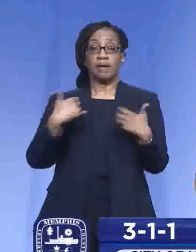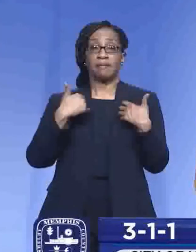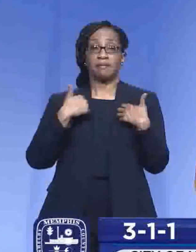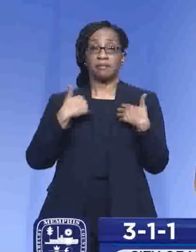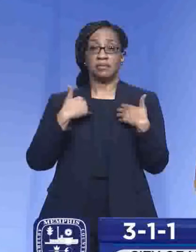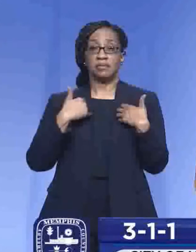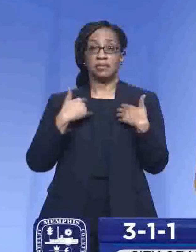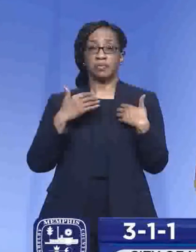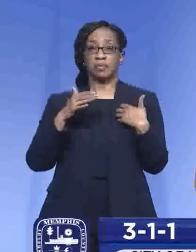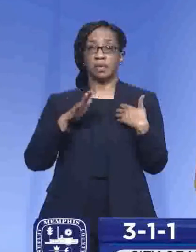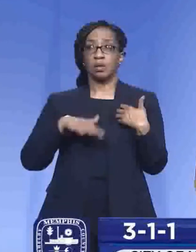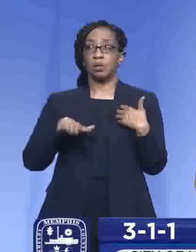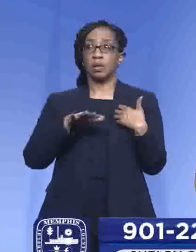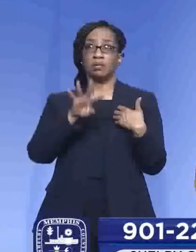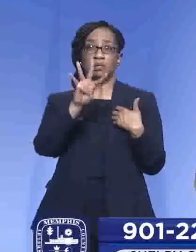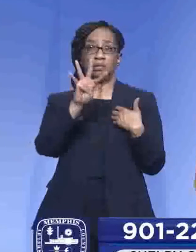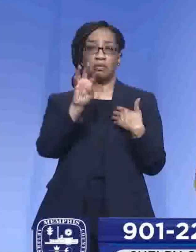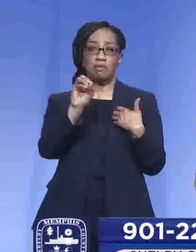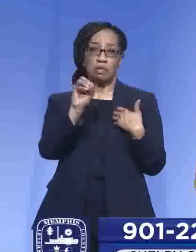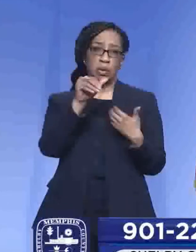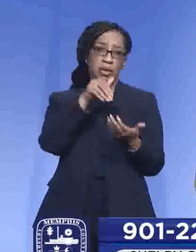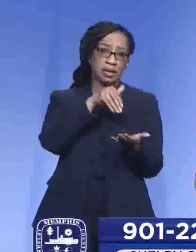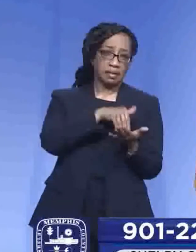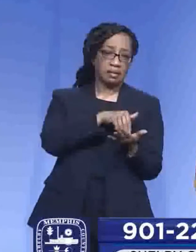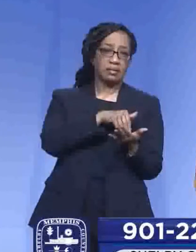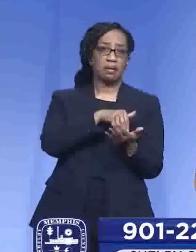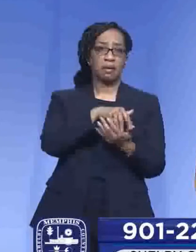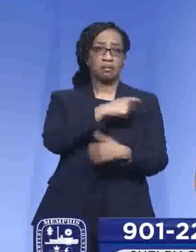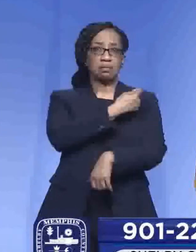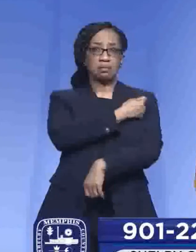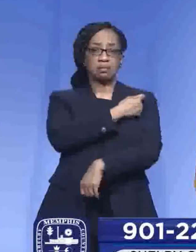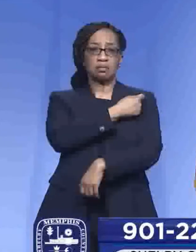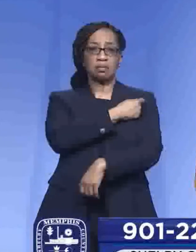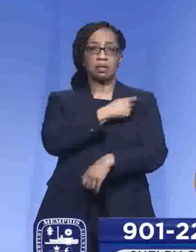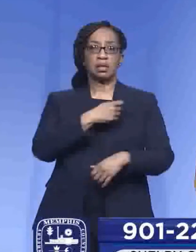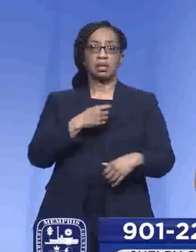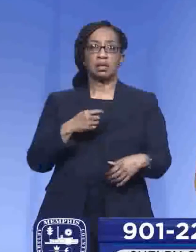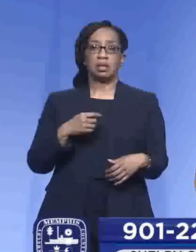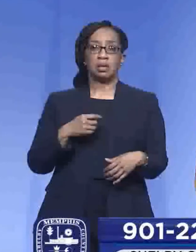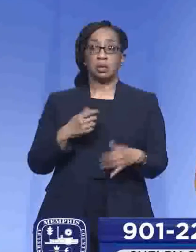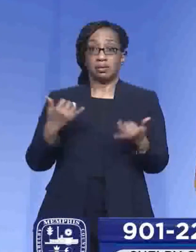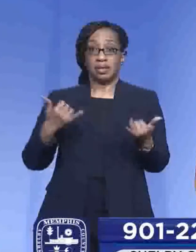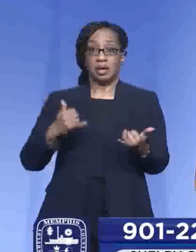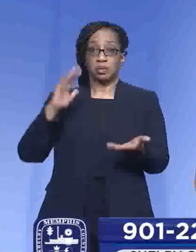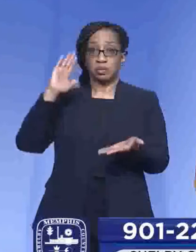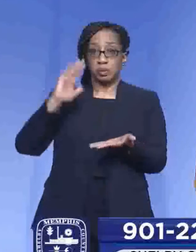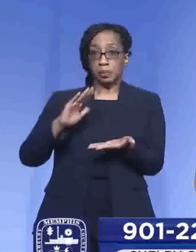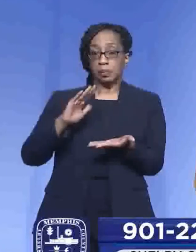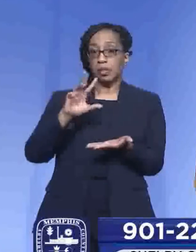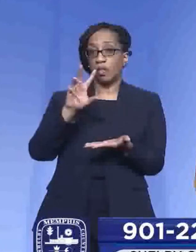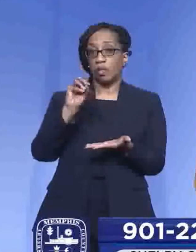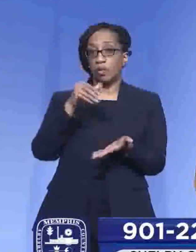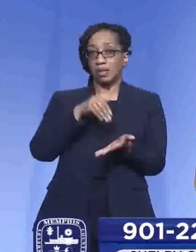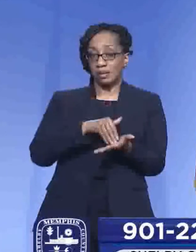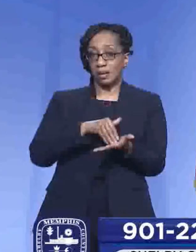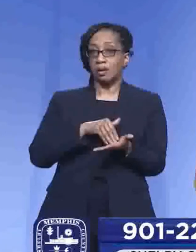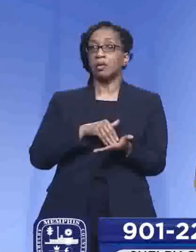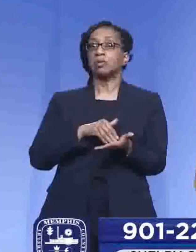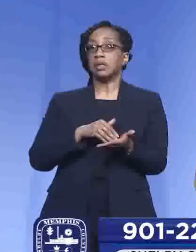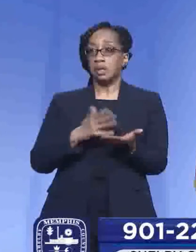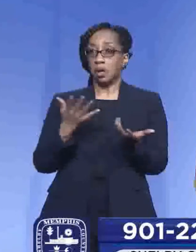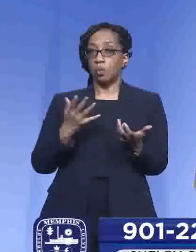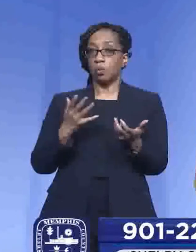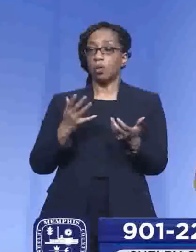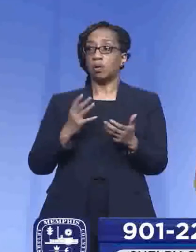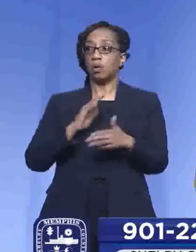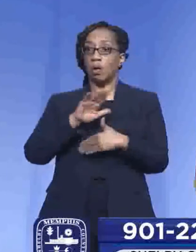of 40,000 or so. The number's down to approximately 30,000 today. I'm interested in getting all of those out of